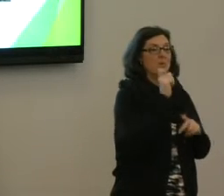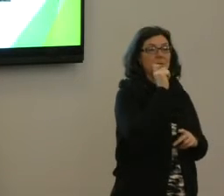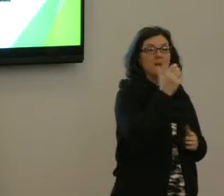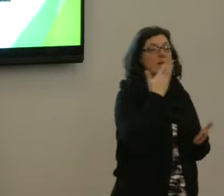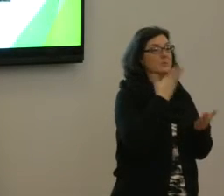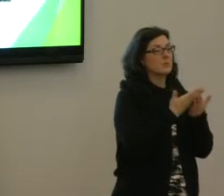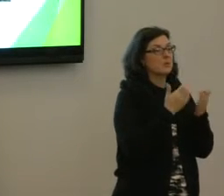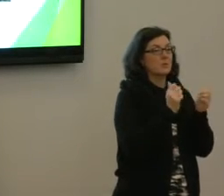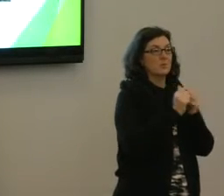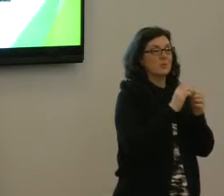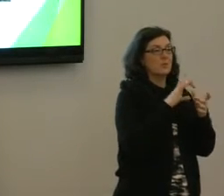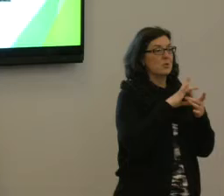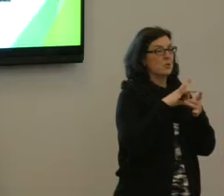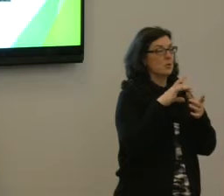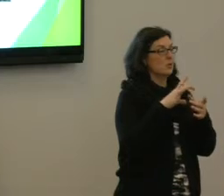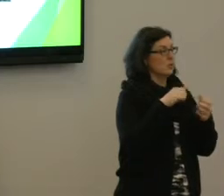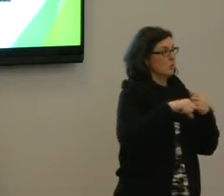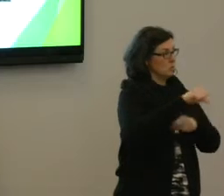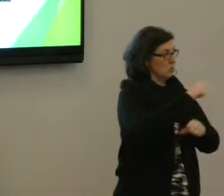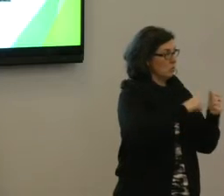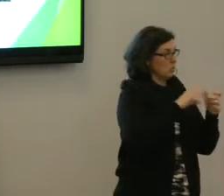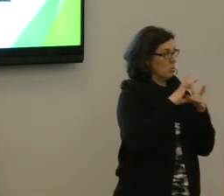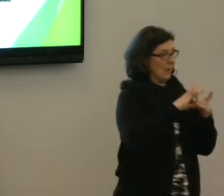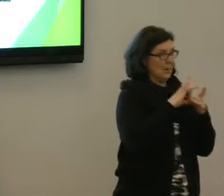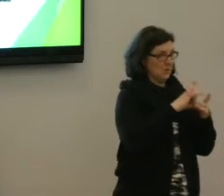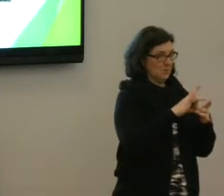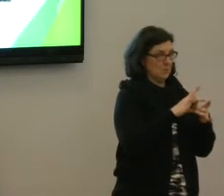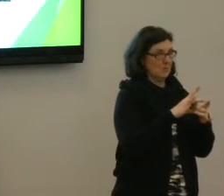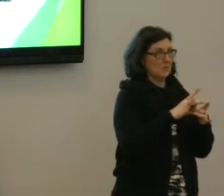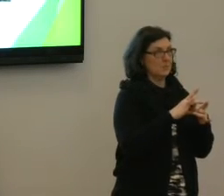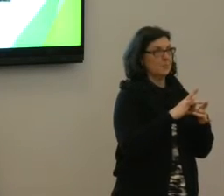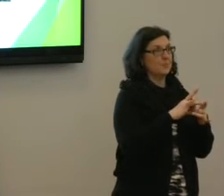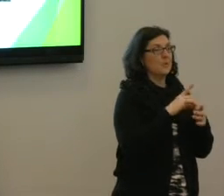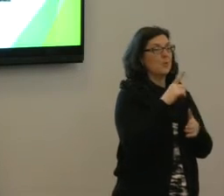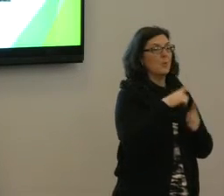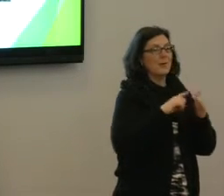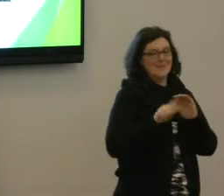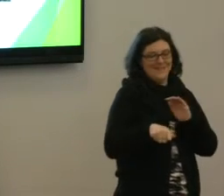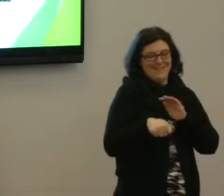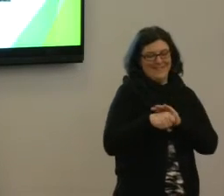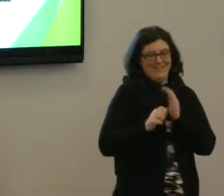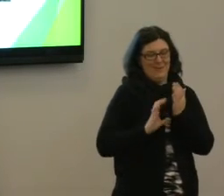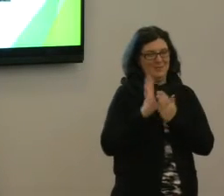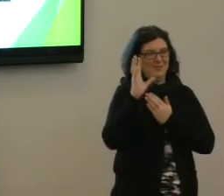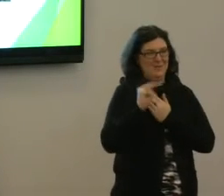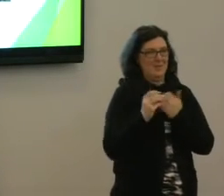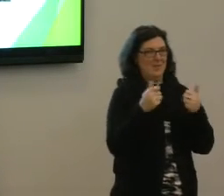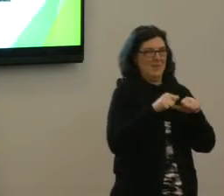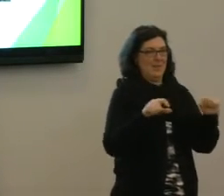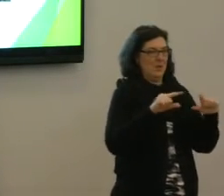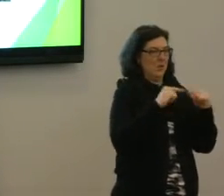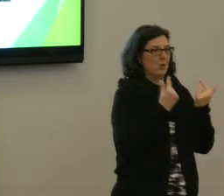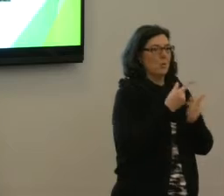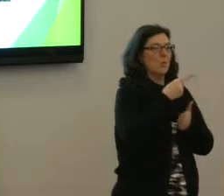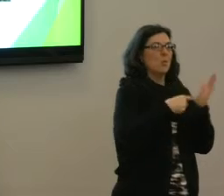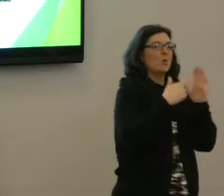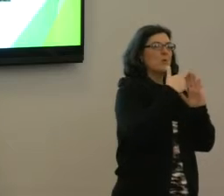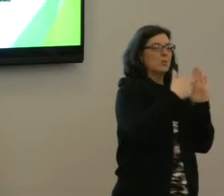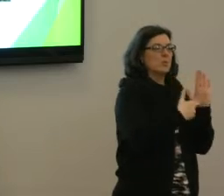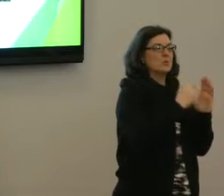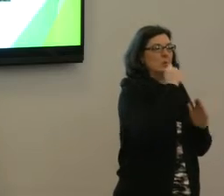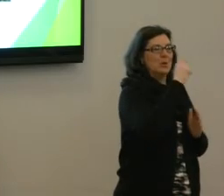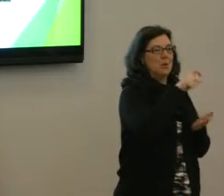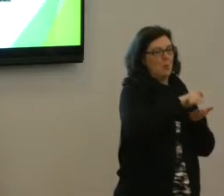with social relationships. What is the kind of hidden curriculum of any group organization? What are the rules that are